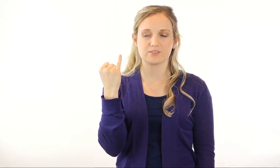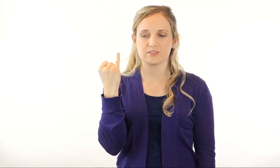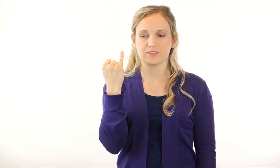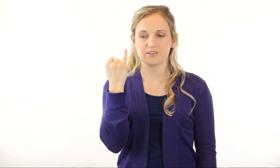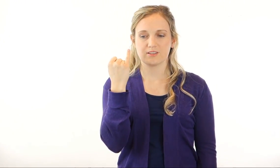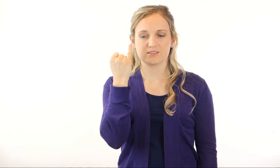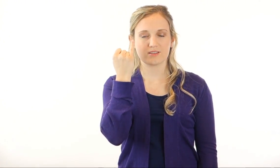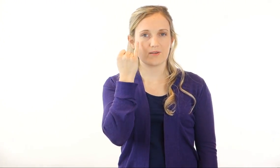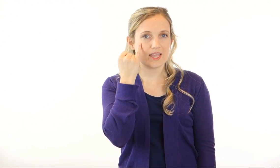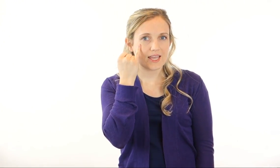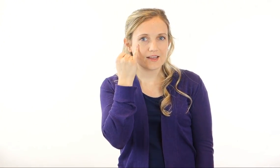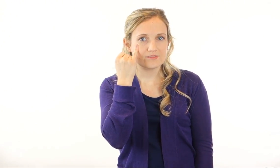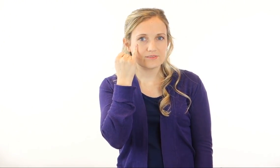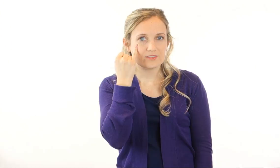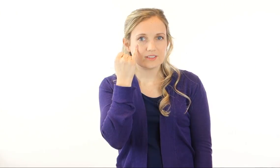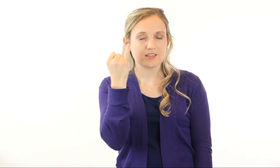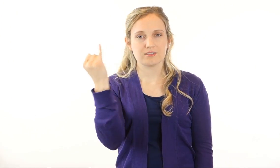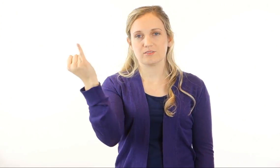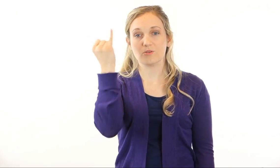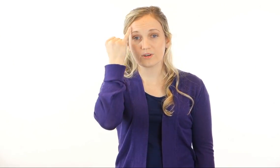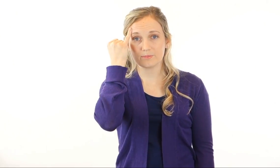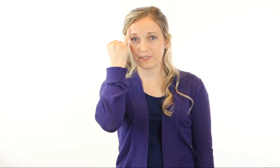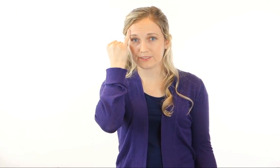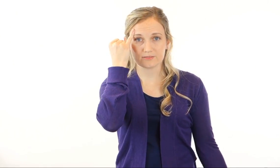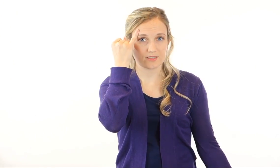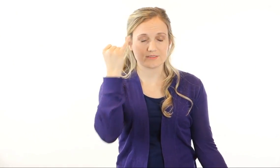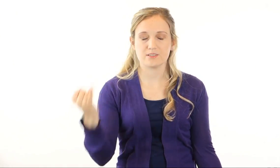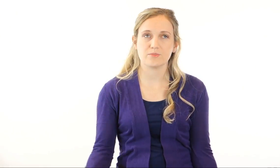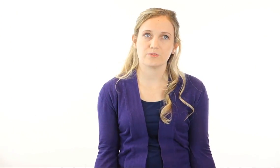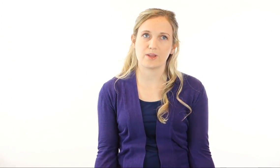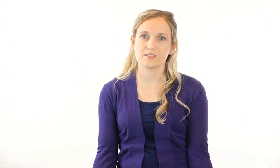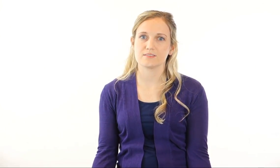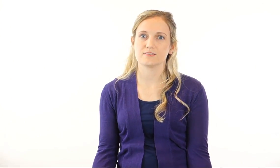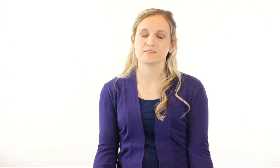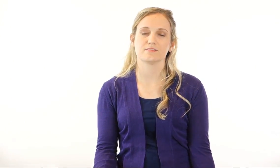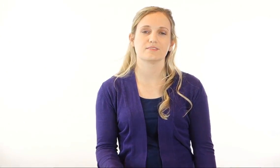language. So if, or up here, I've seen it both ways.